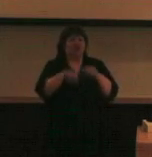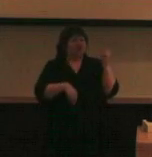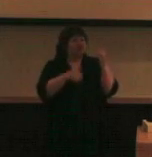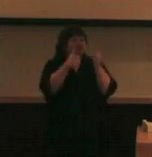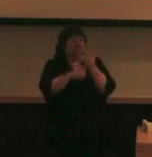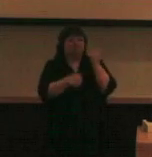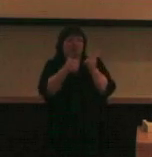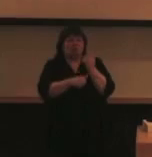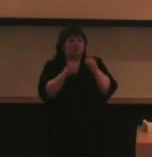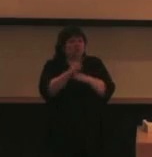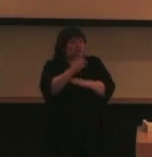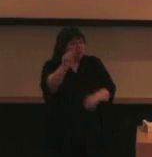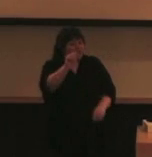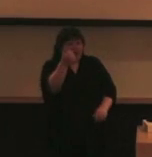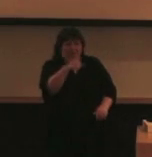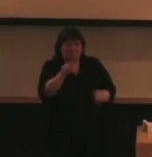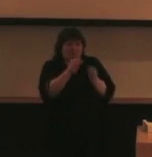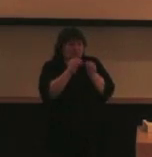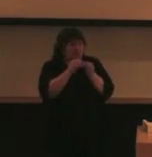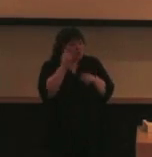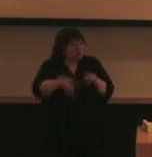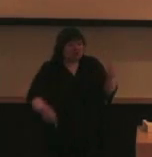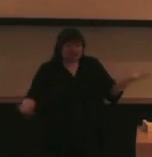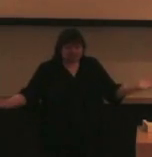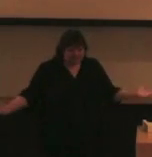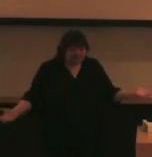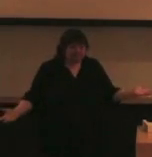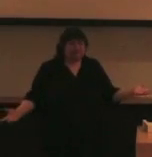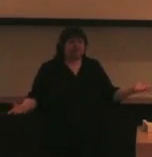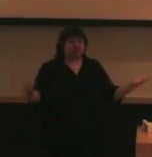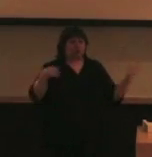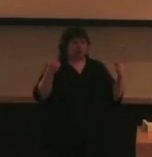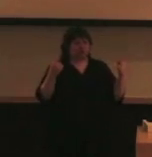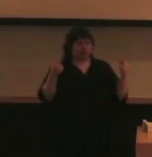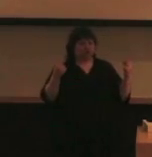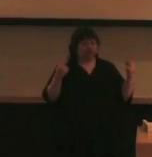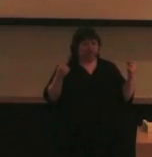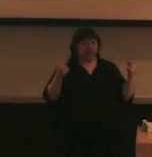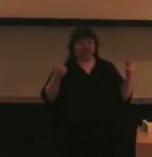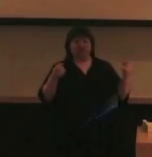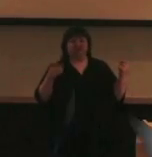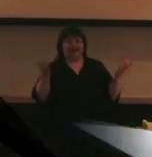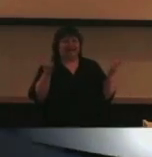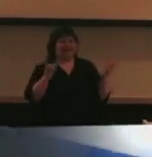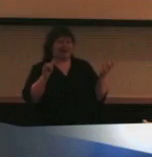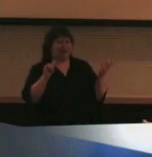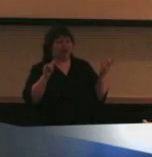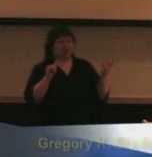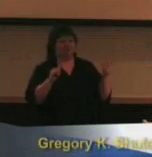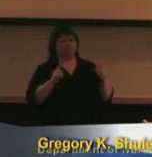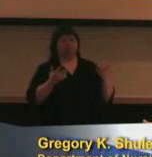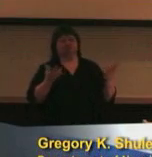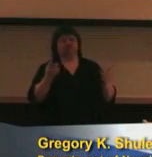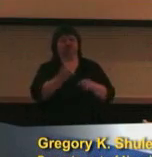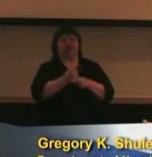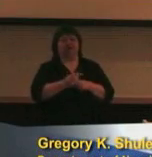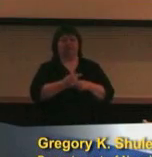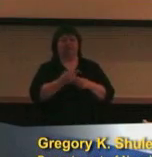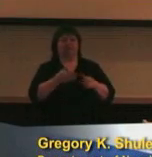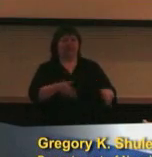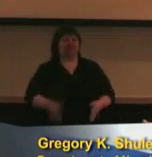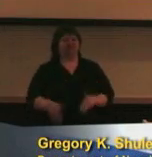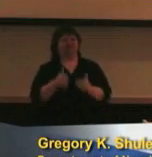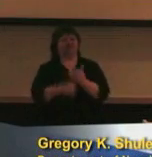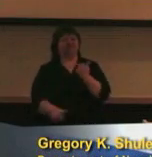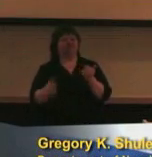defecate using a toilet appropriately. So what was he doing? He was defecating in his underwear, in his pants, and so forth.